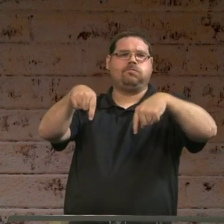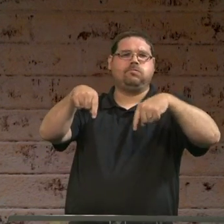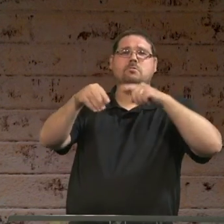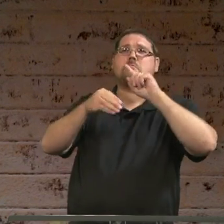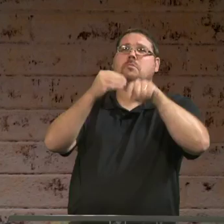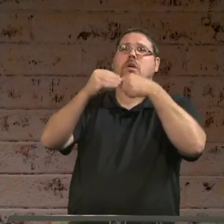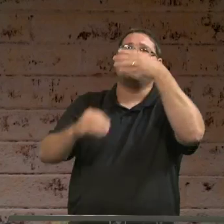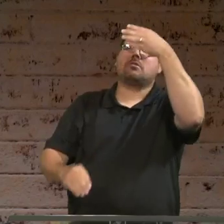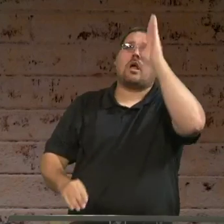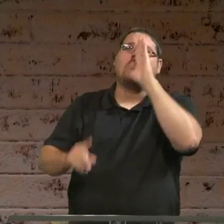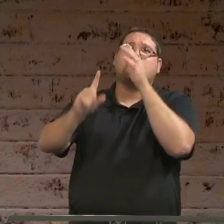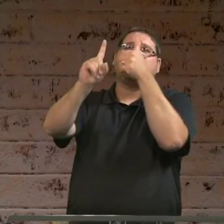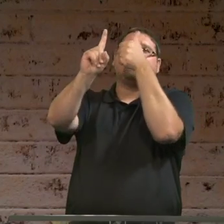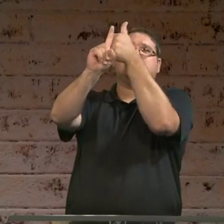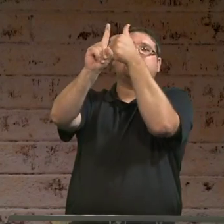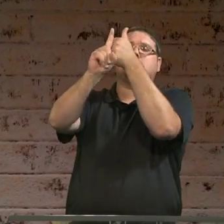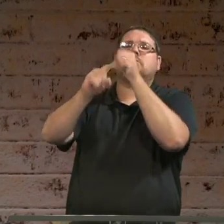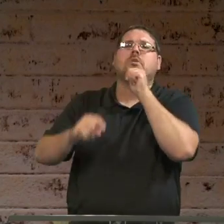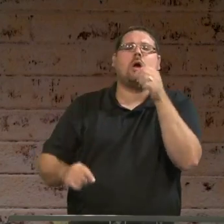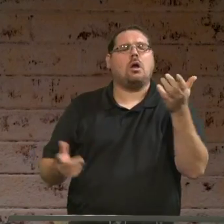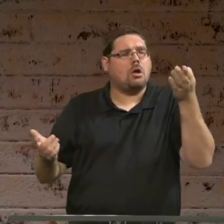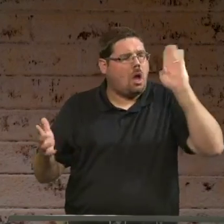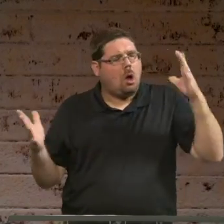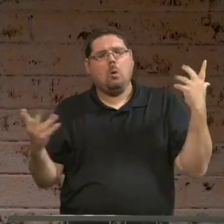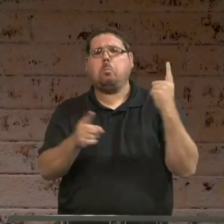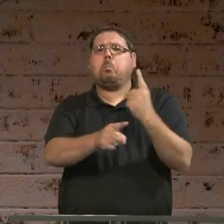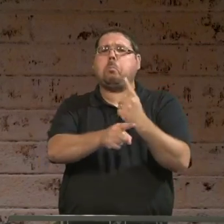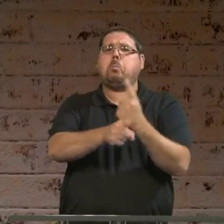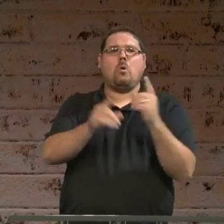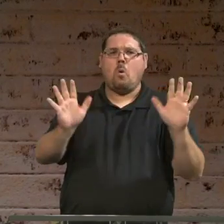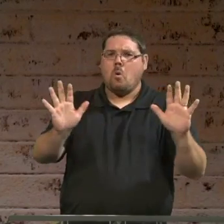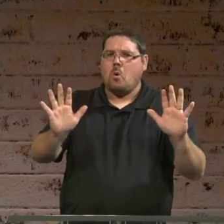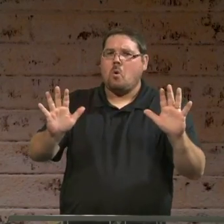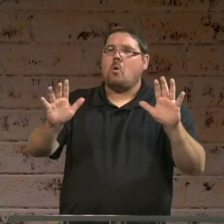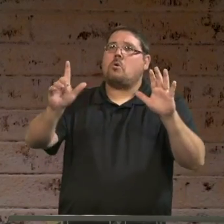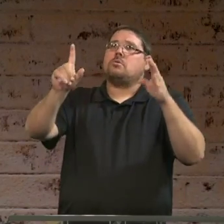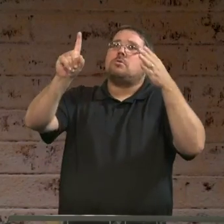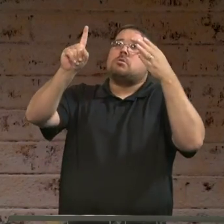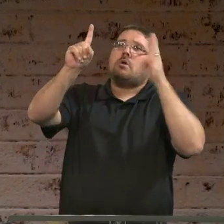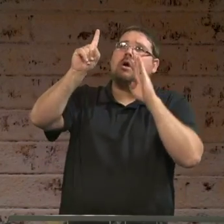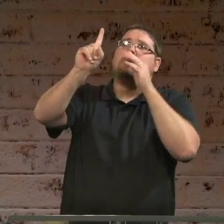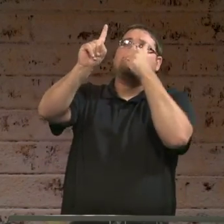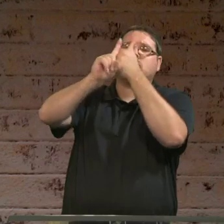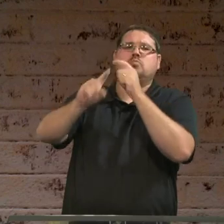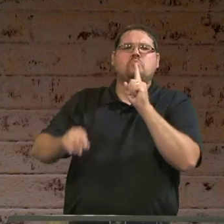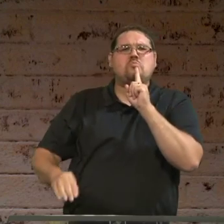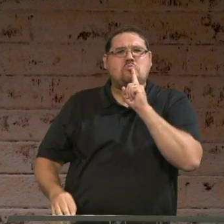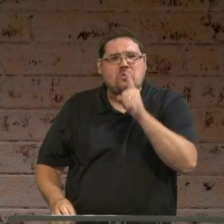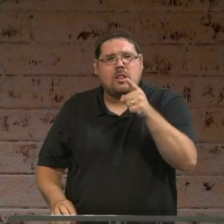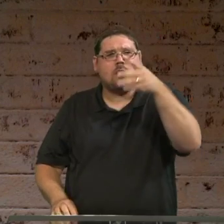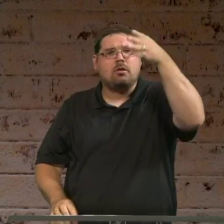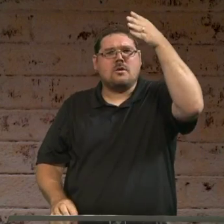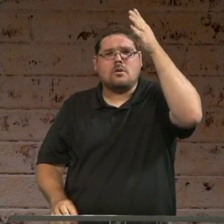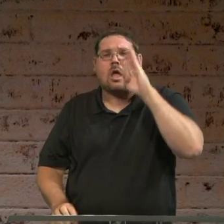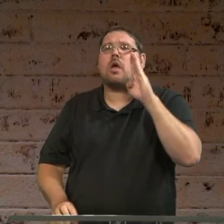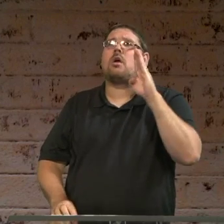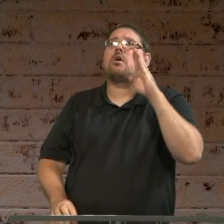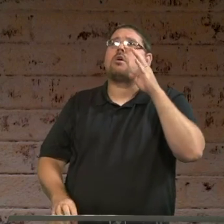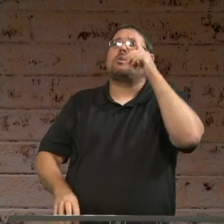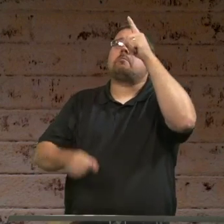God has done. I stand in just awe of how he's made me. Now, some people say, well, I believe in God, he's okay,